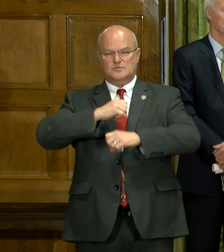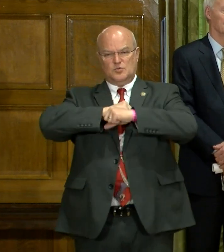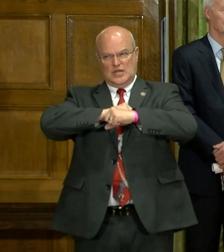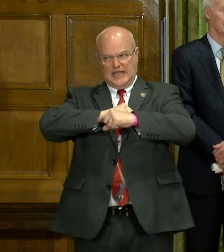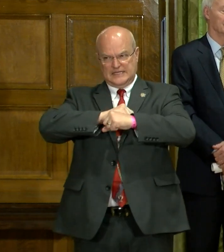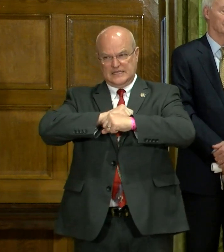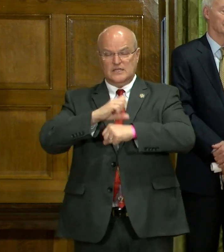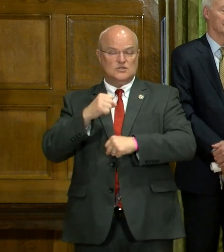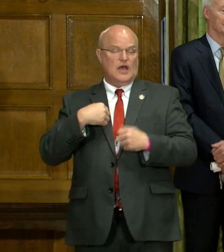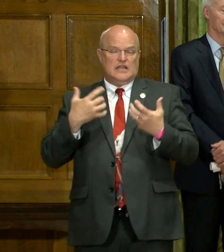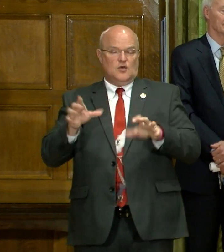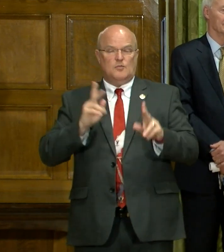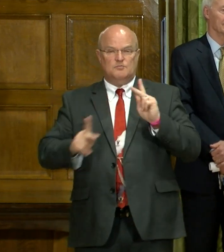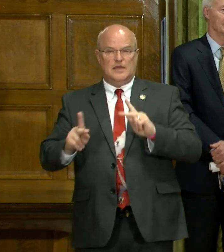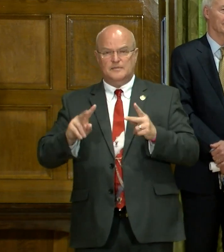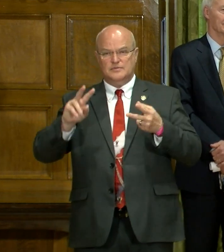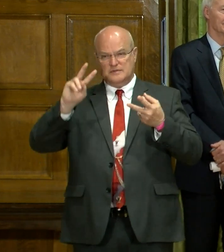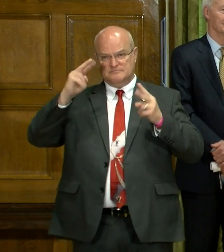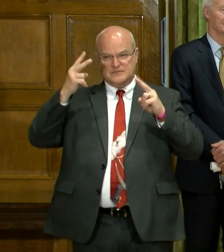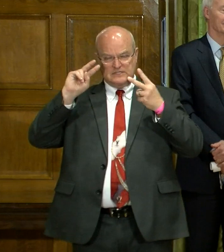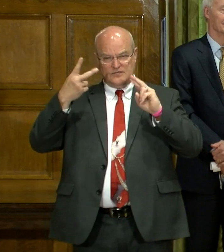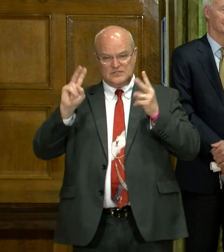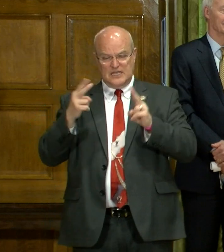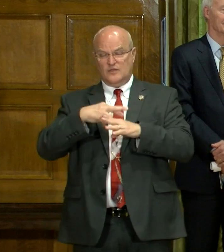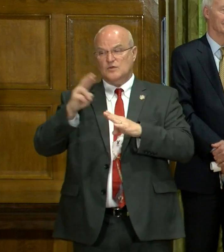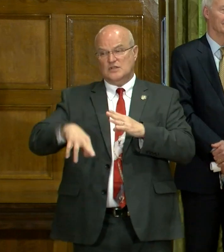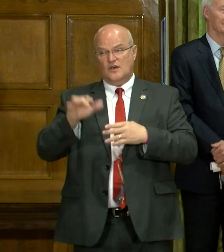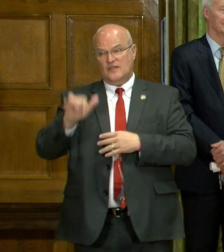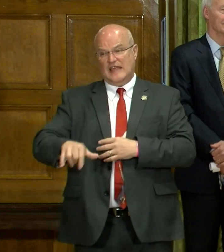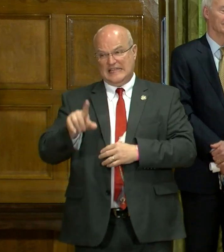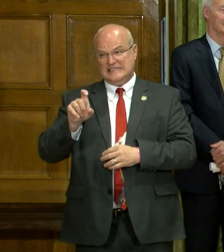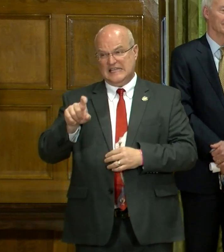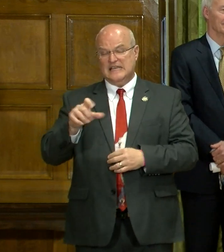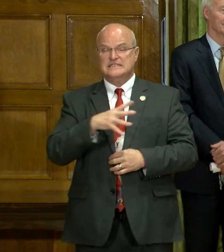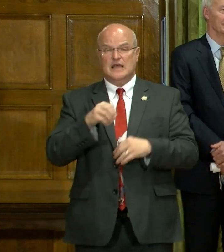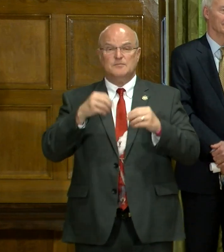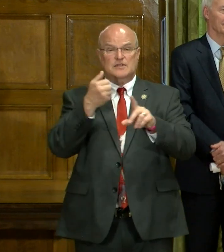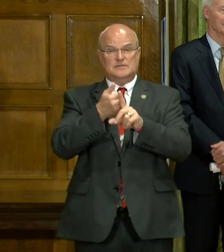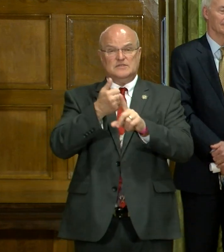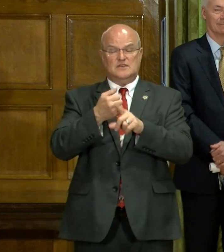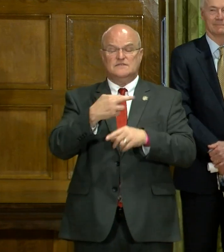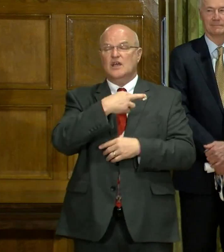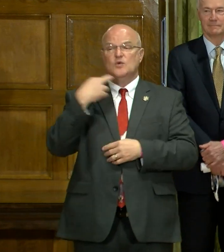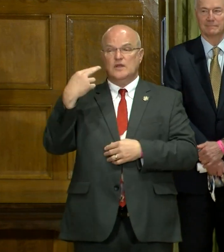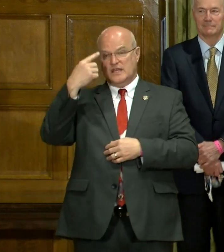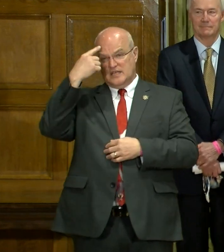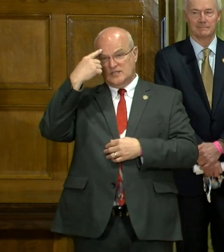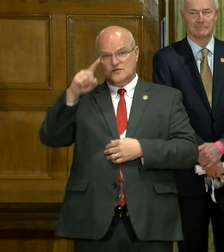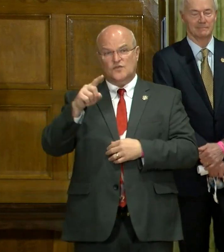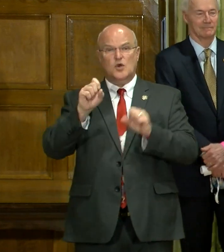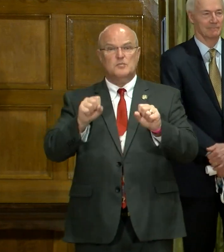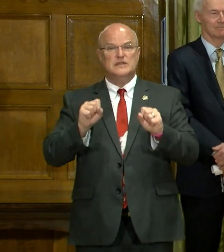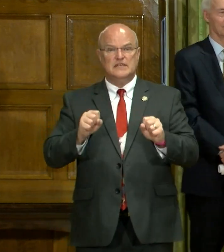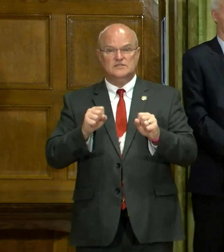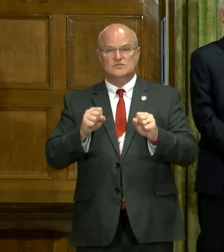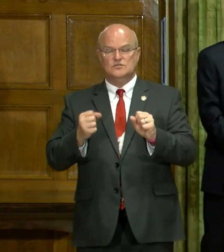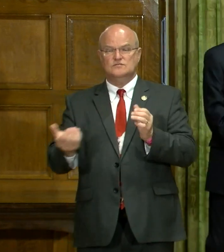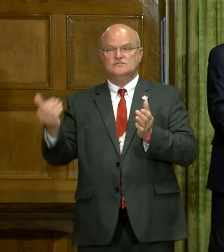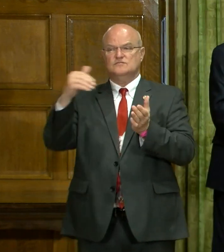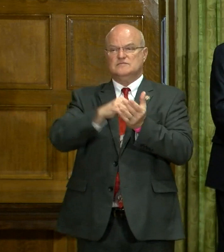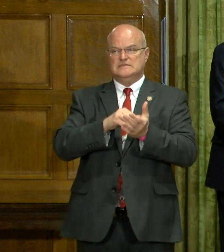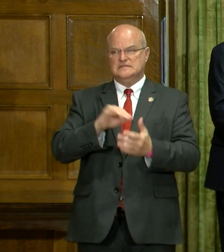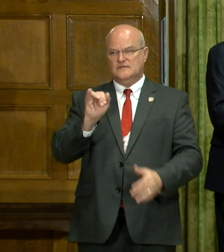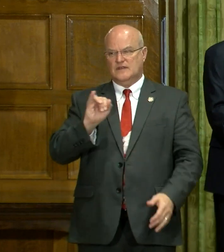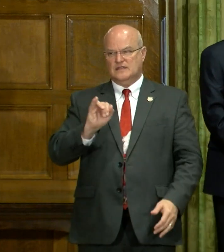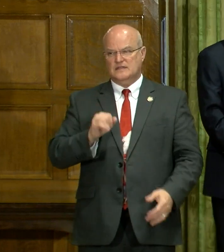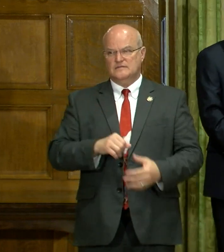protected. So I don't want people to misinterpret the results of that test and put themselves at risk for potential